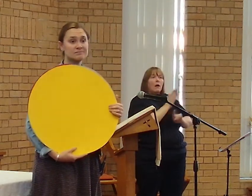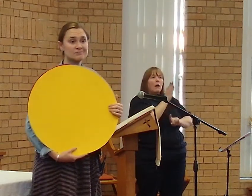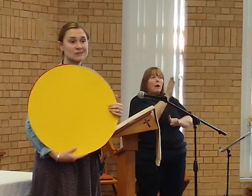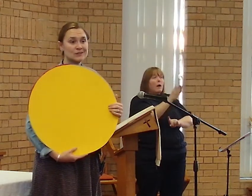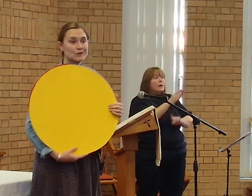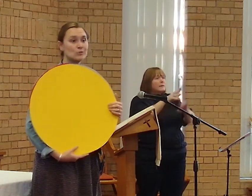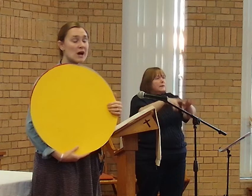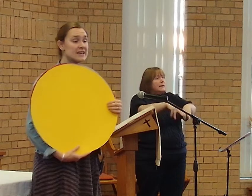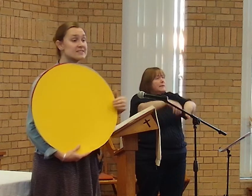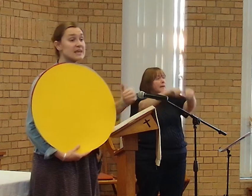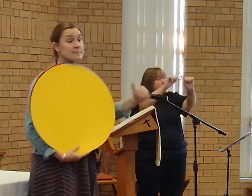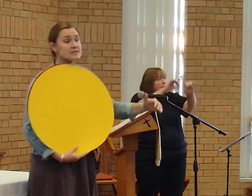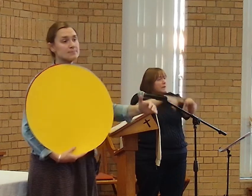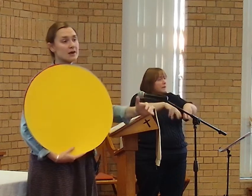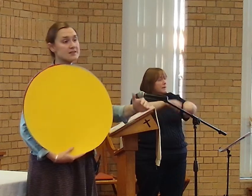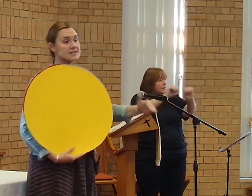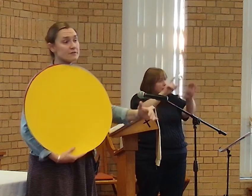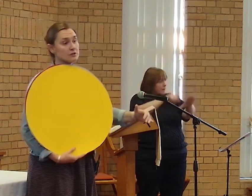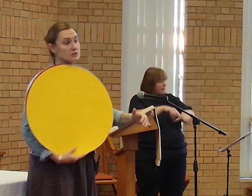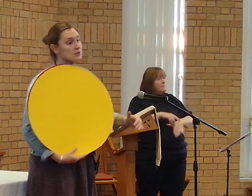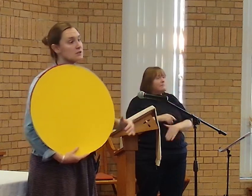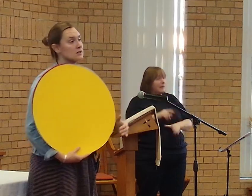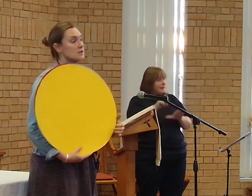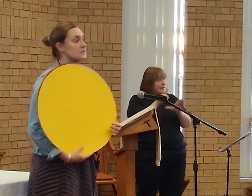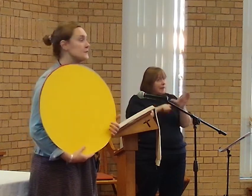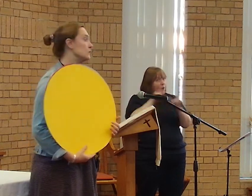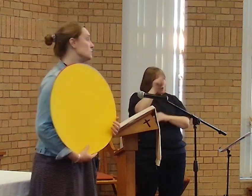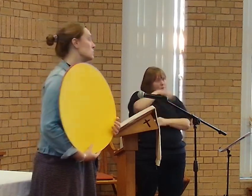desert where he's tempted by the devil